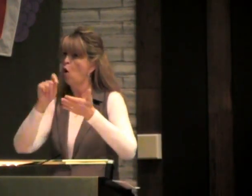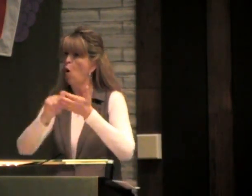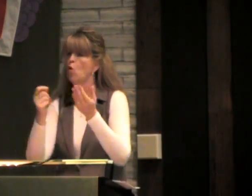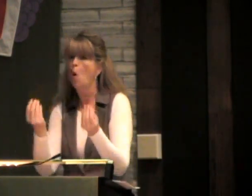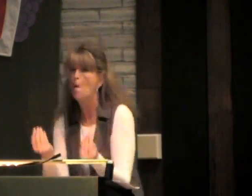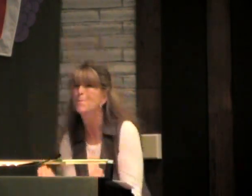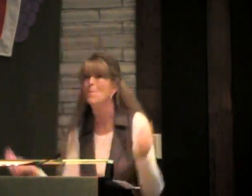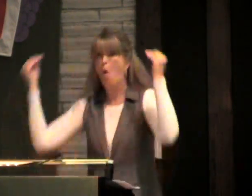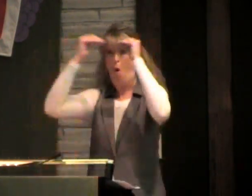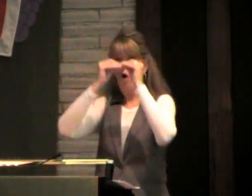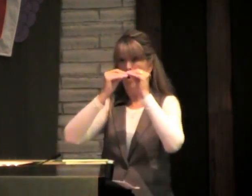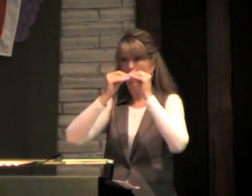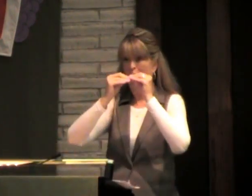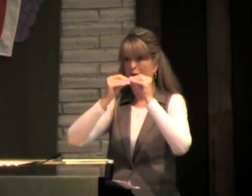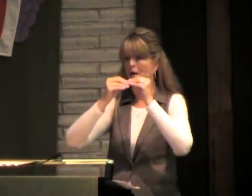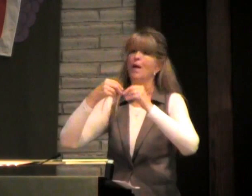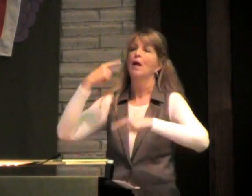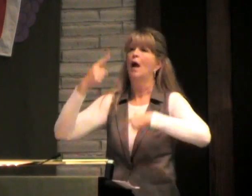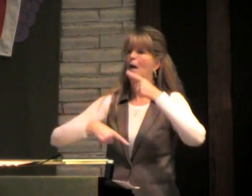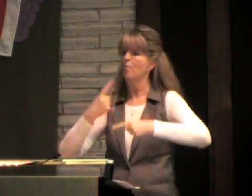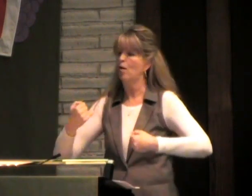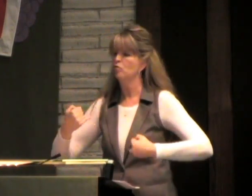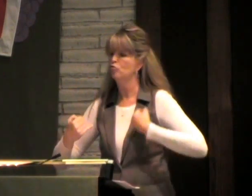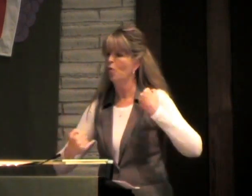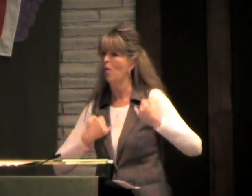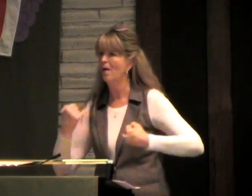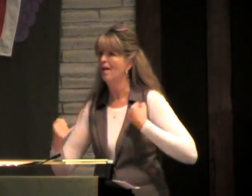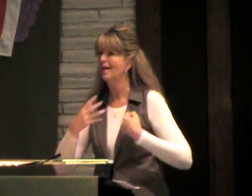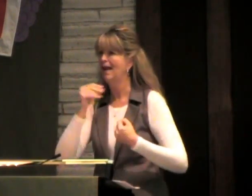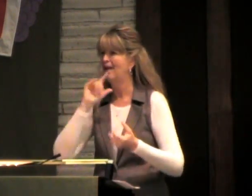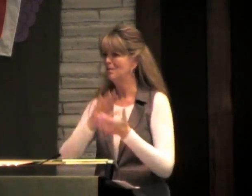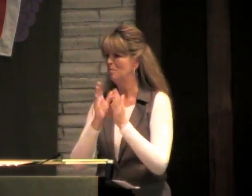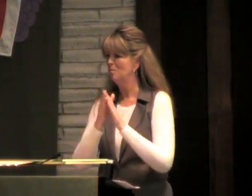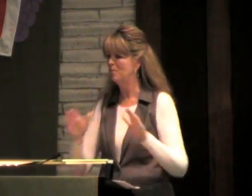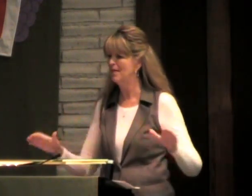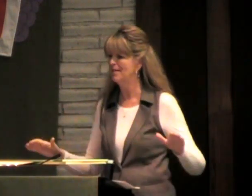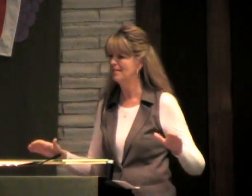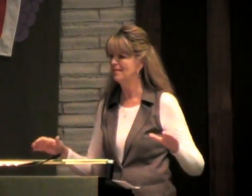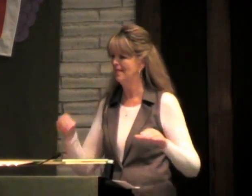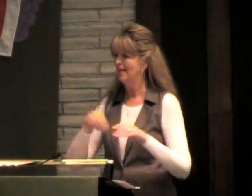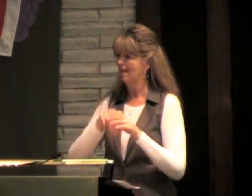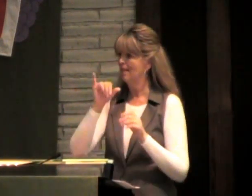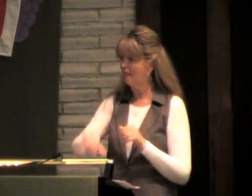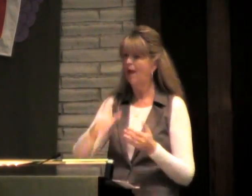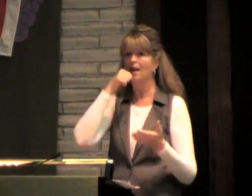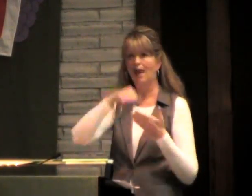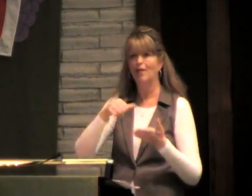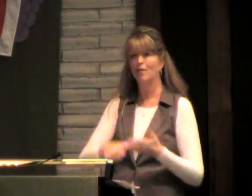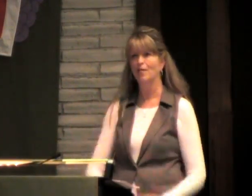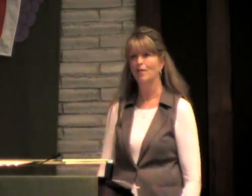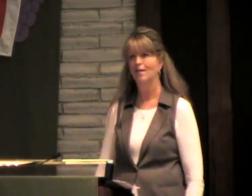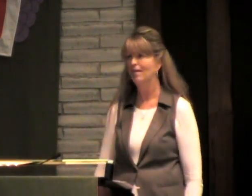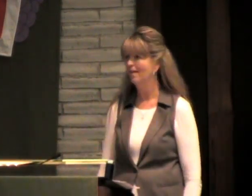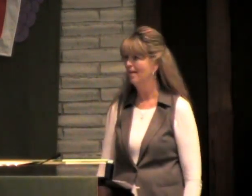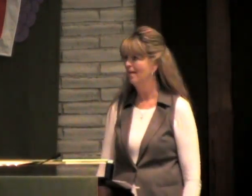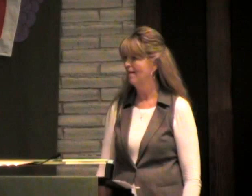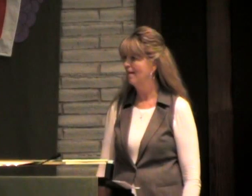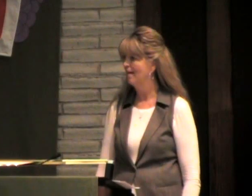writing this, Paul wrote more about rejoicing and peace in this letter